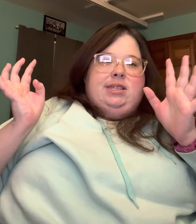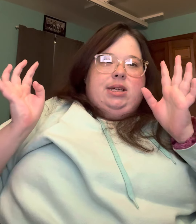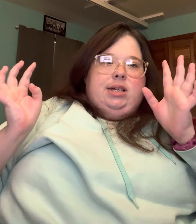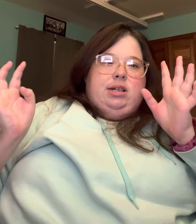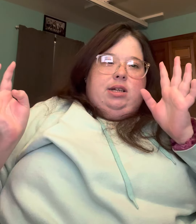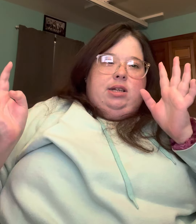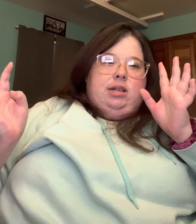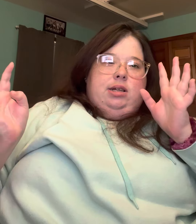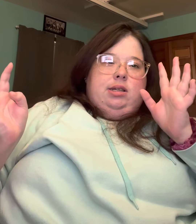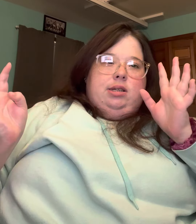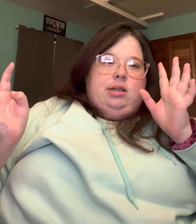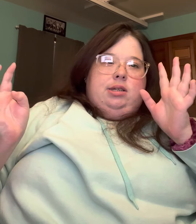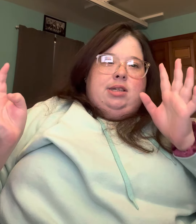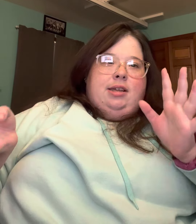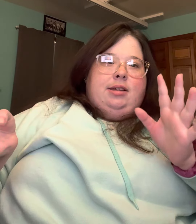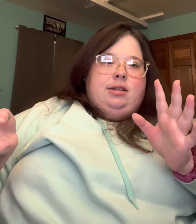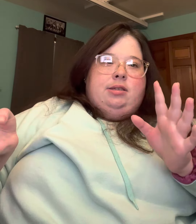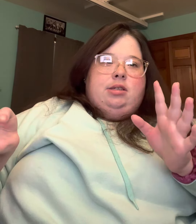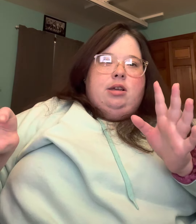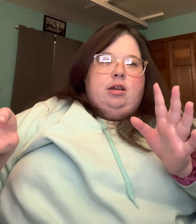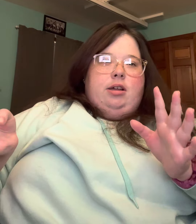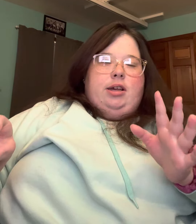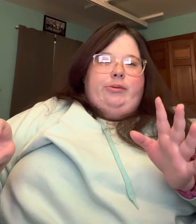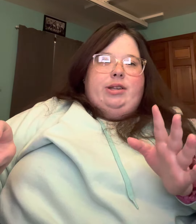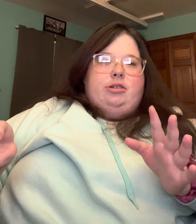basic sign language